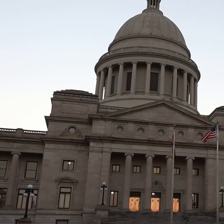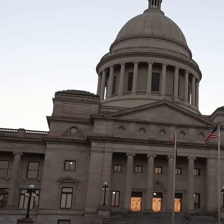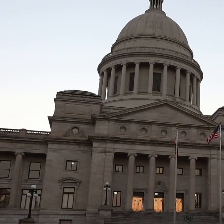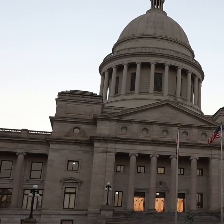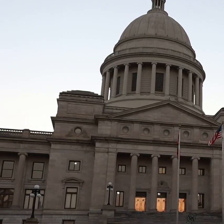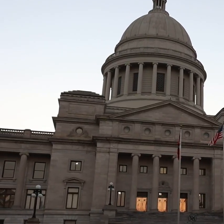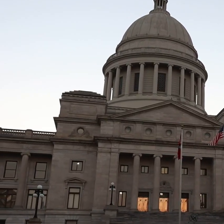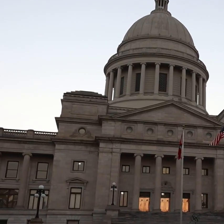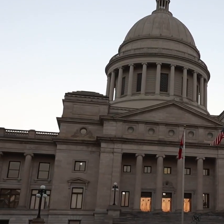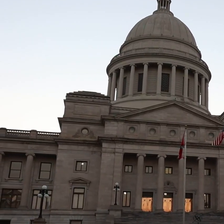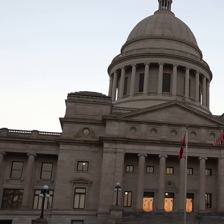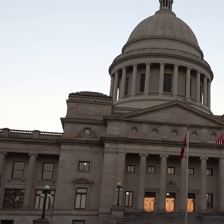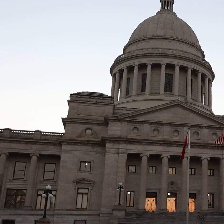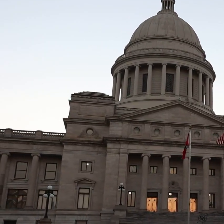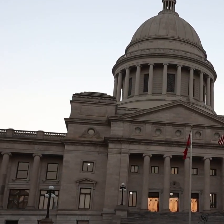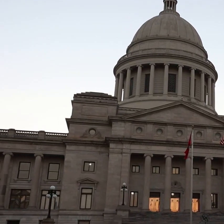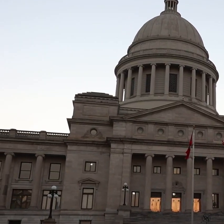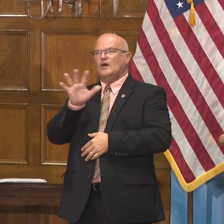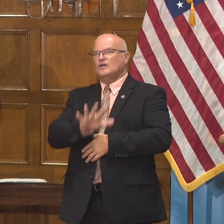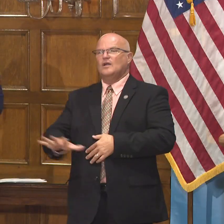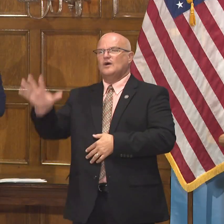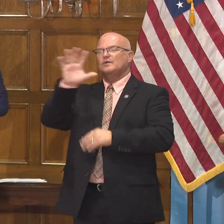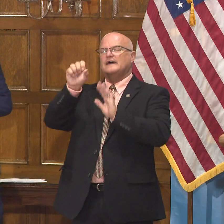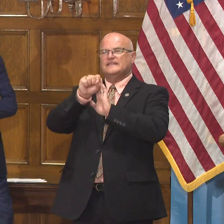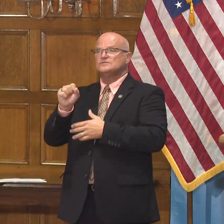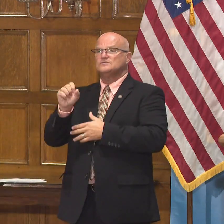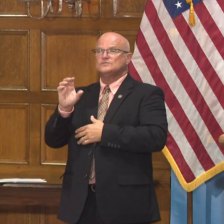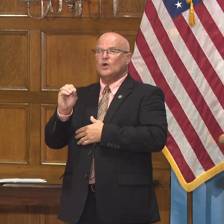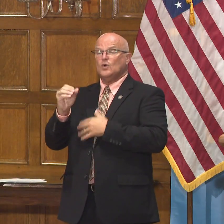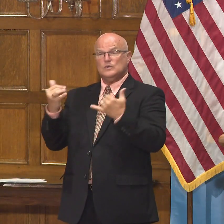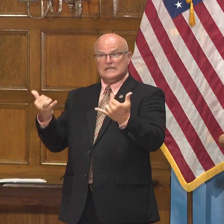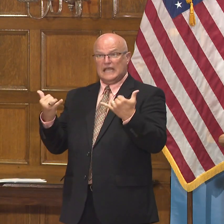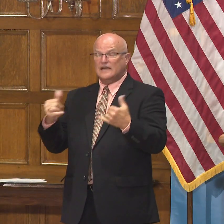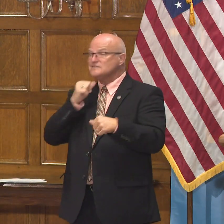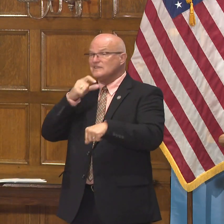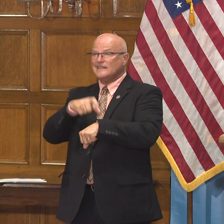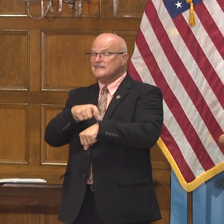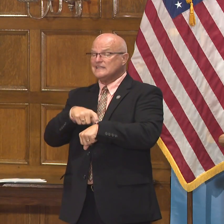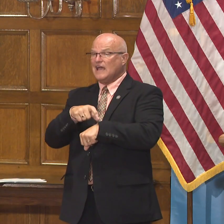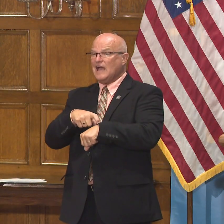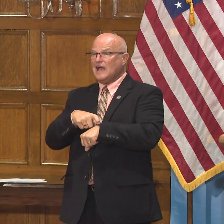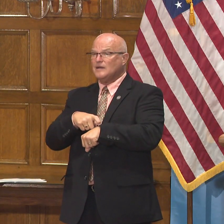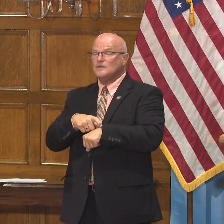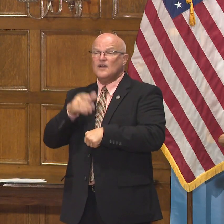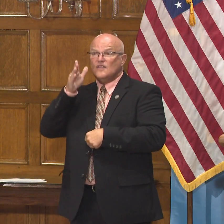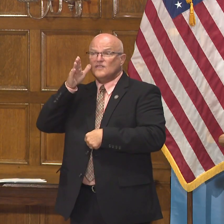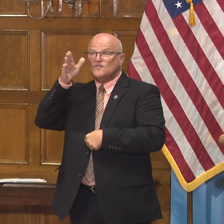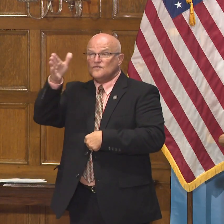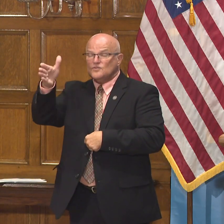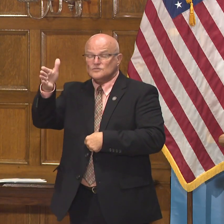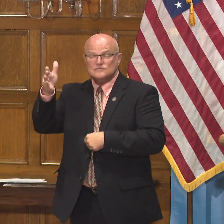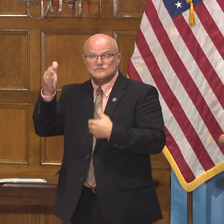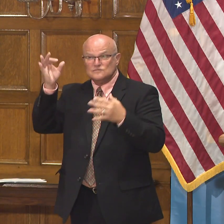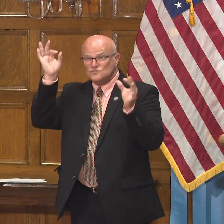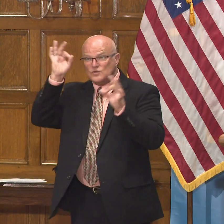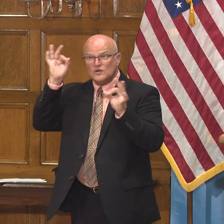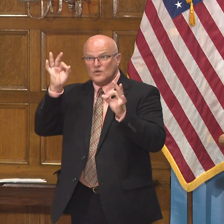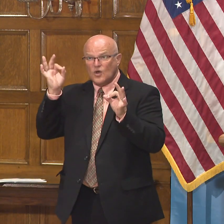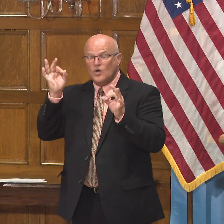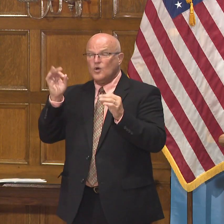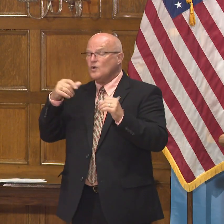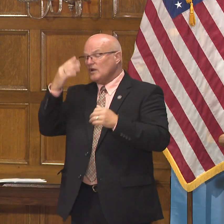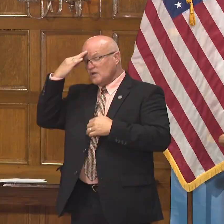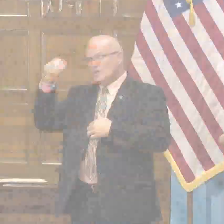But he says an order on businesses just doesn't fit right now. Now is not the time. We don't know what the future holds. We don't know whether there's going to be